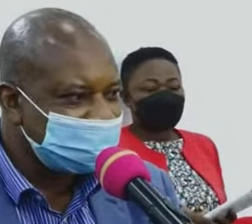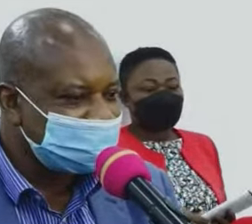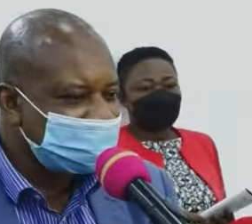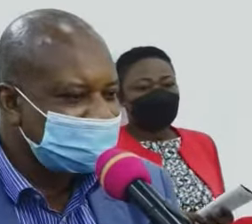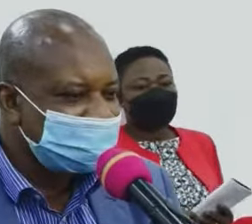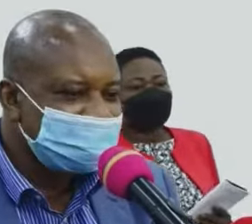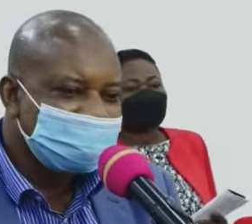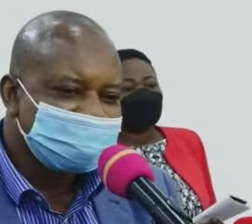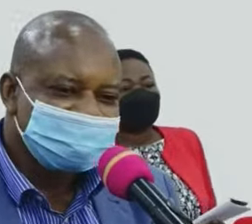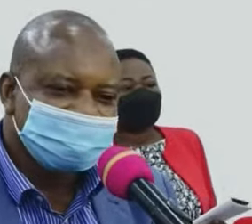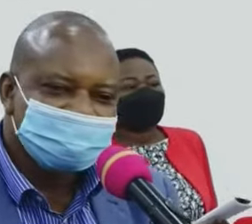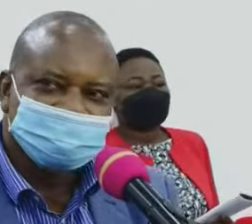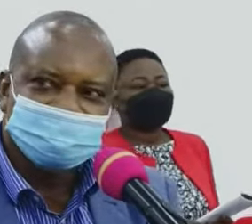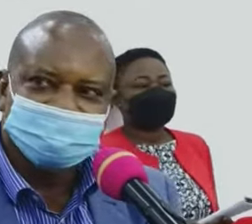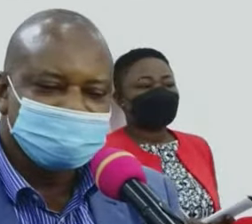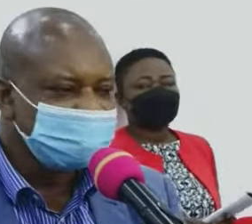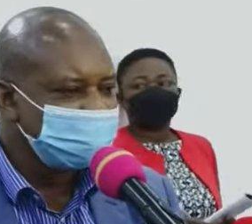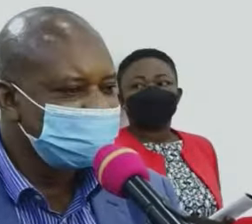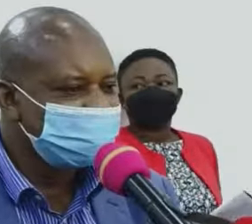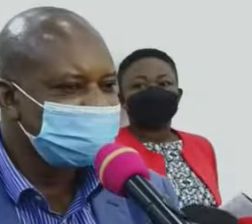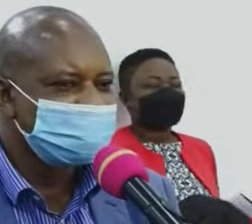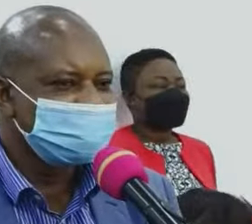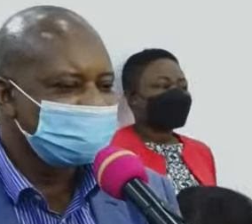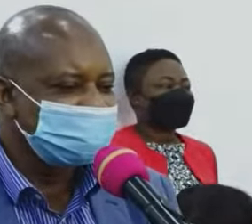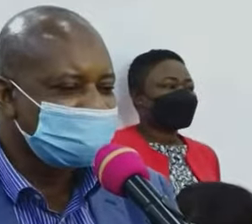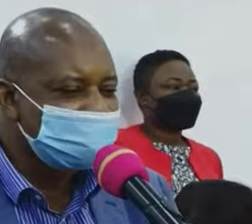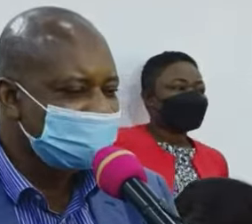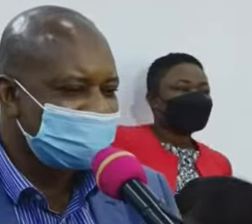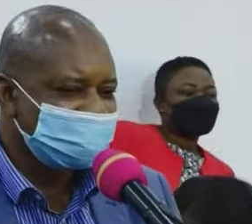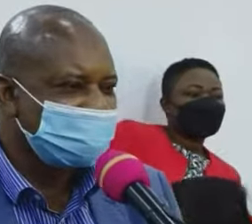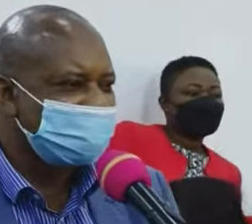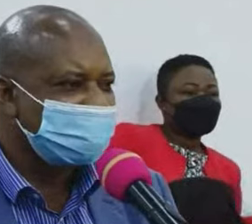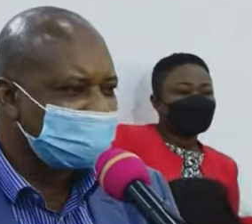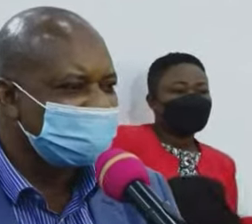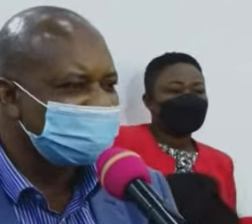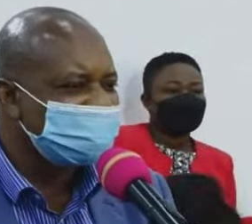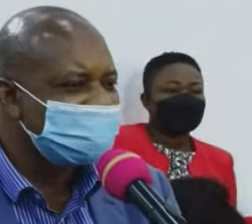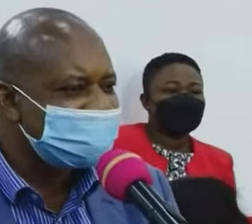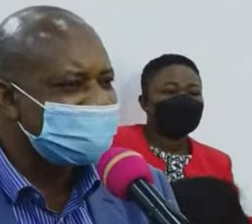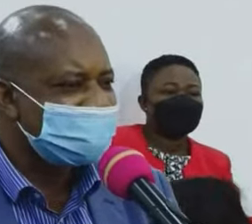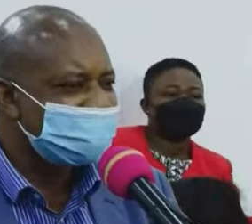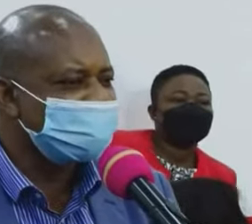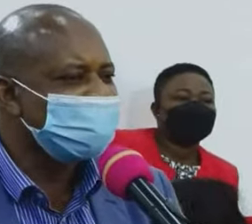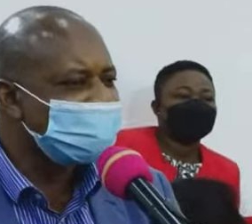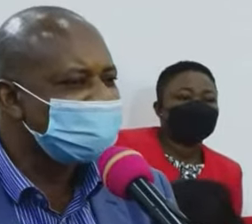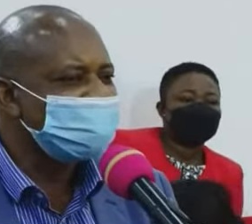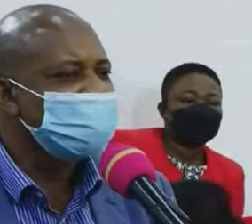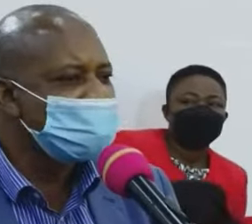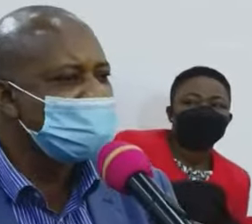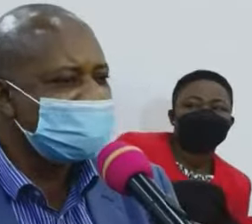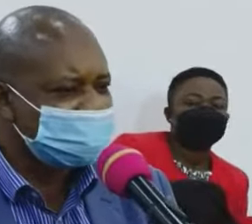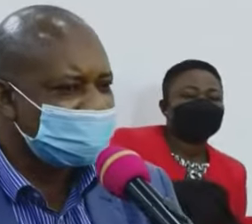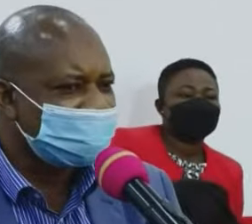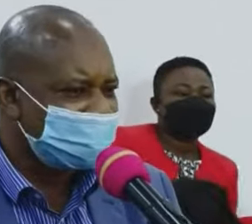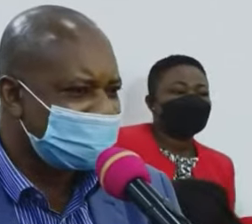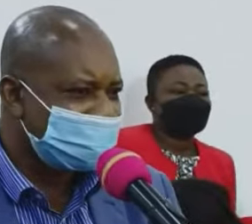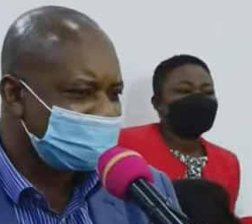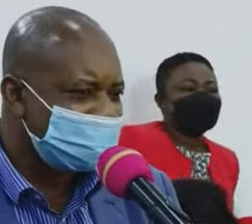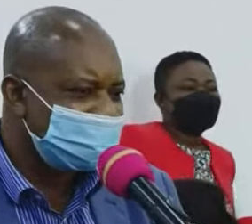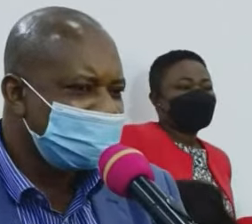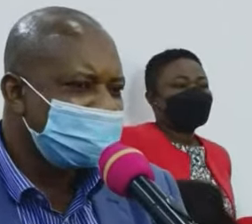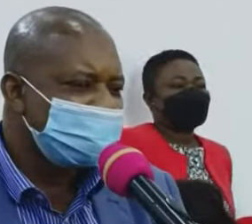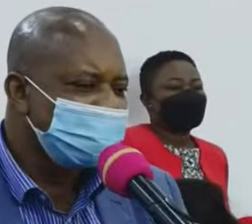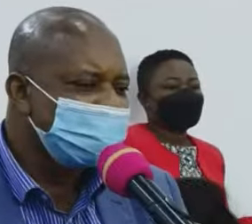vessel has certain components, or the provision in the Act shows who is